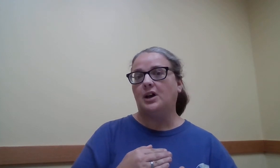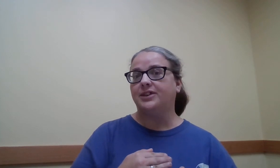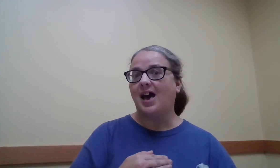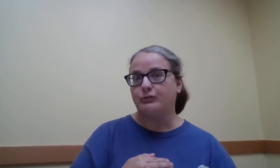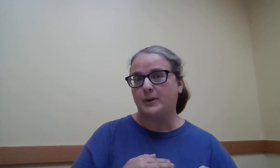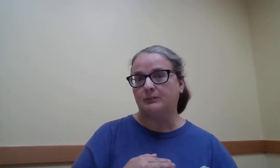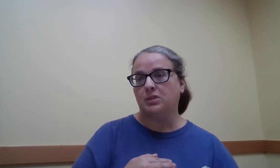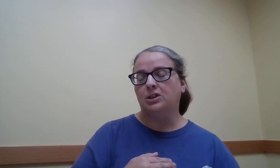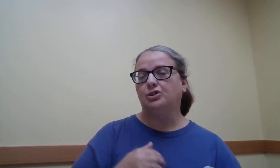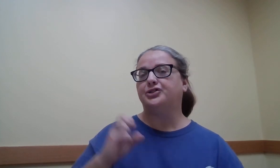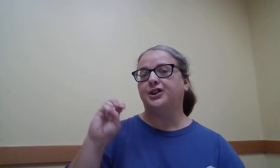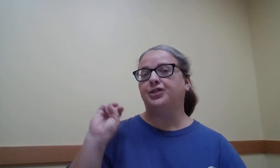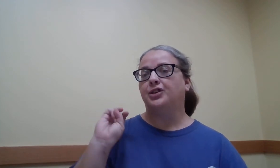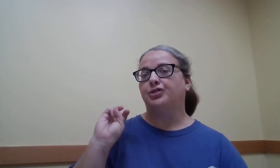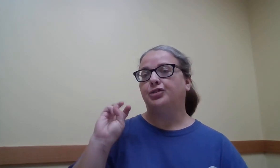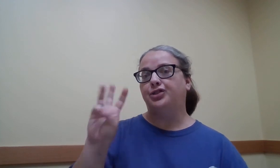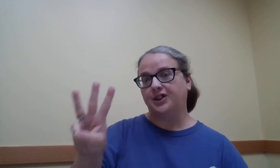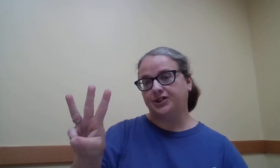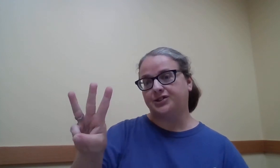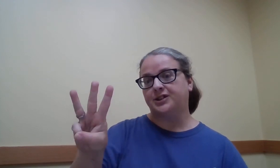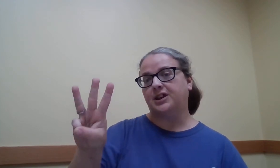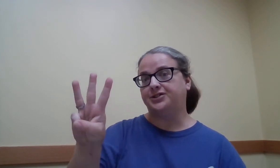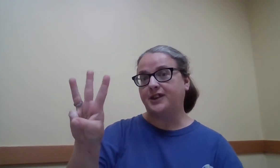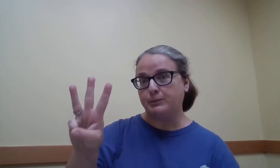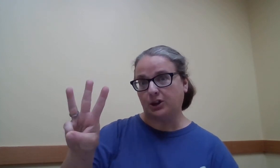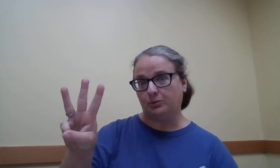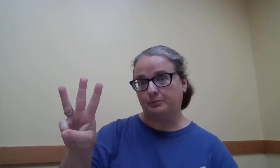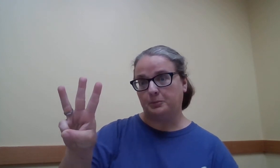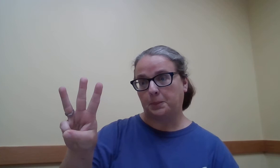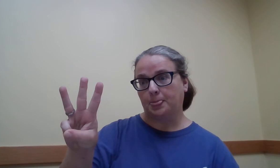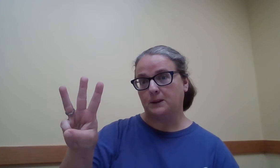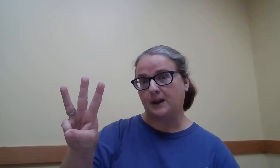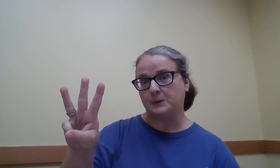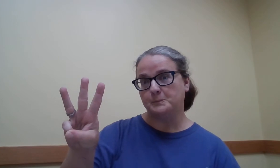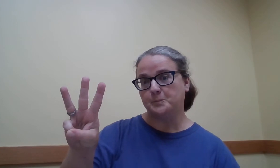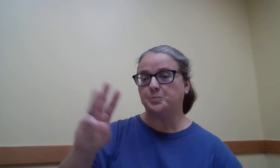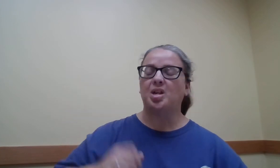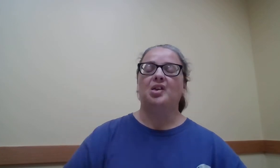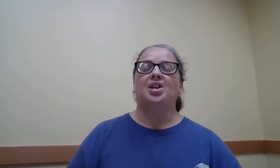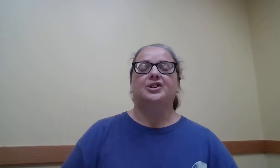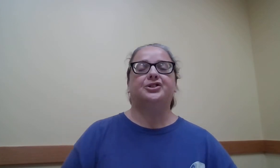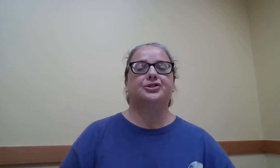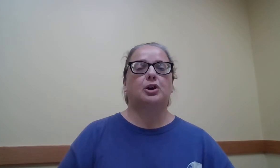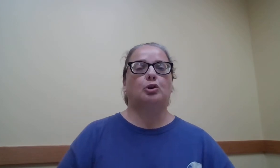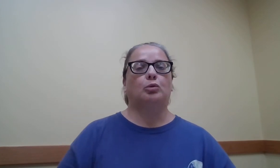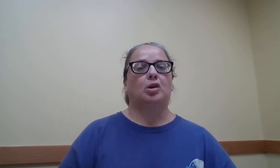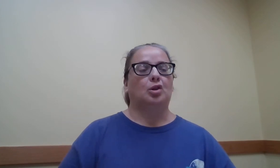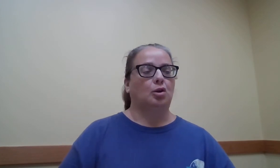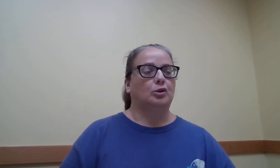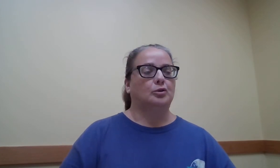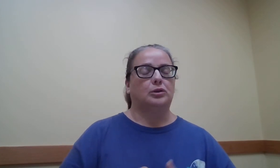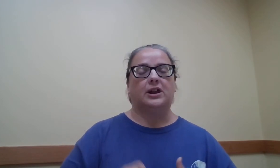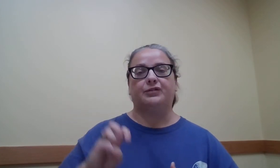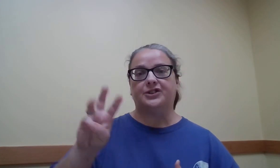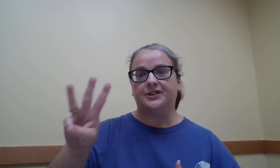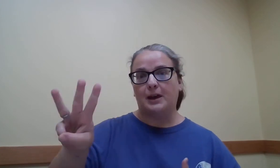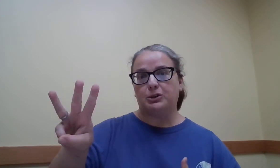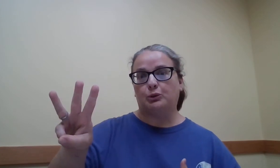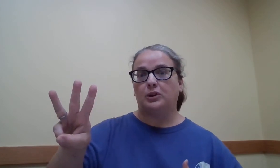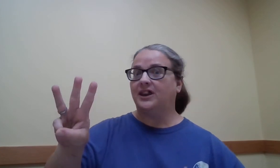the alphabet, you'll see this is W, okay? So if this is W, it